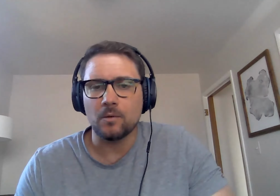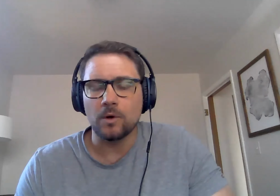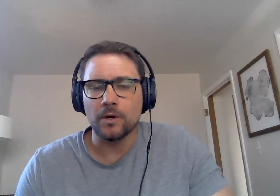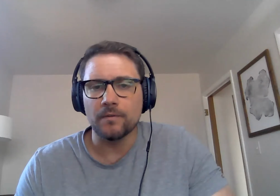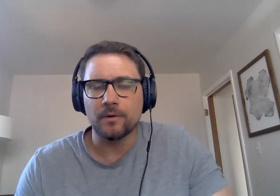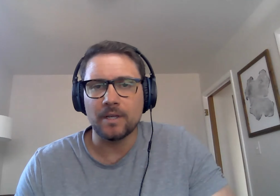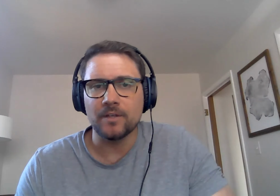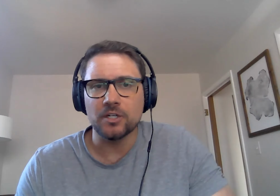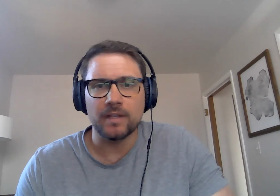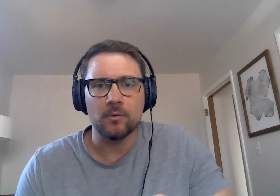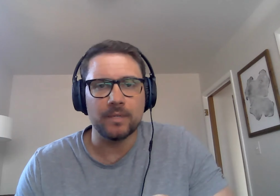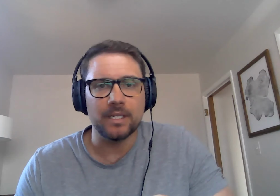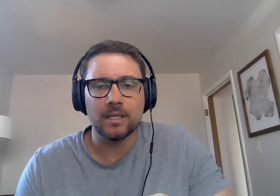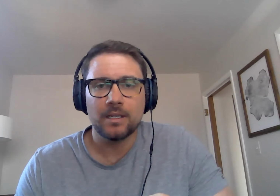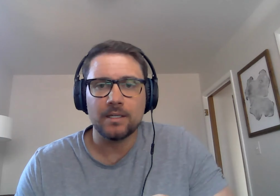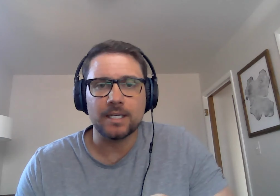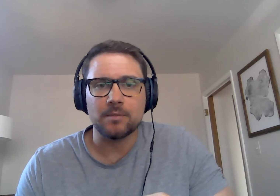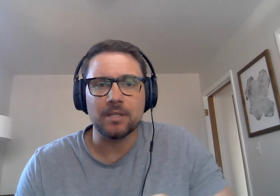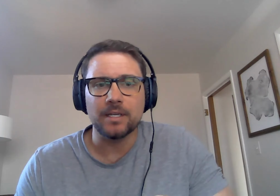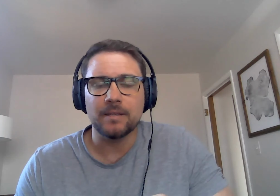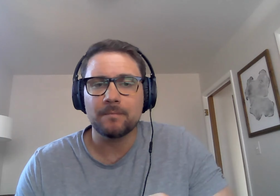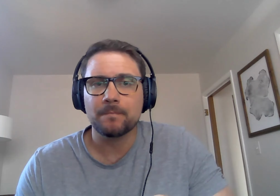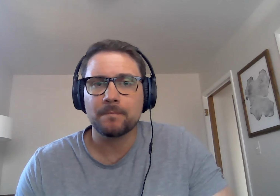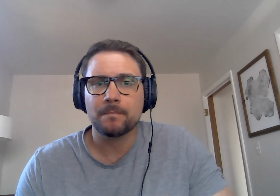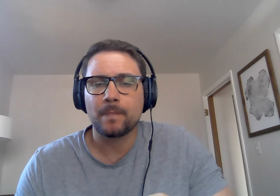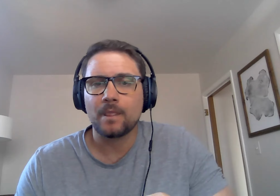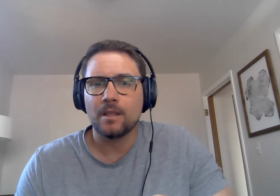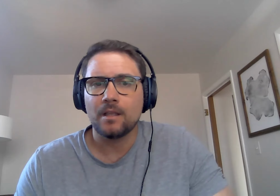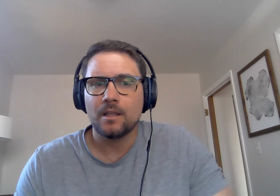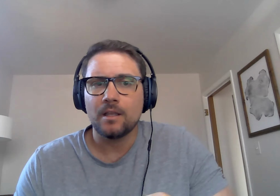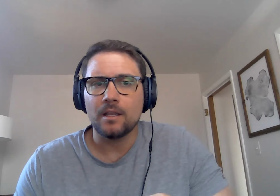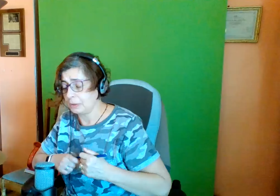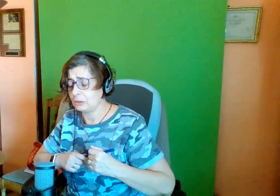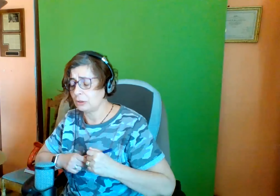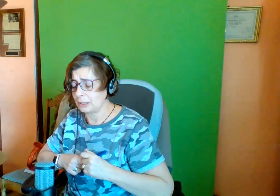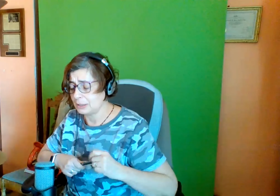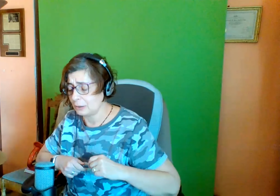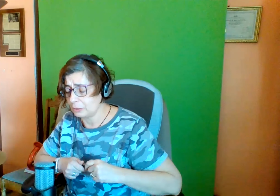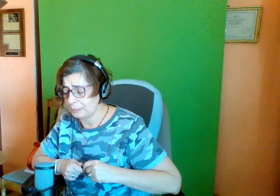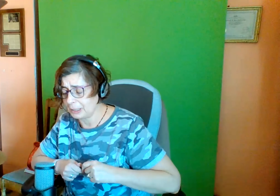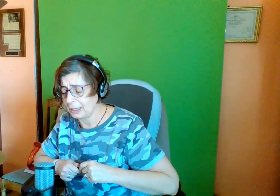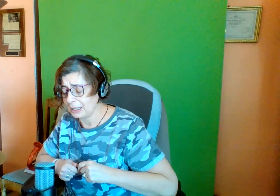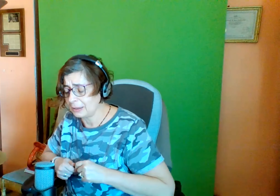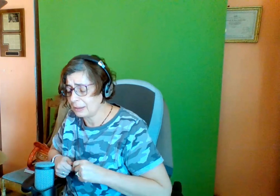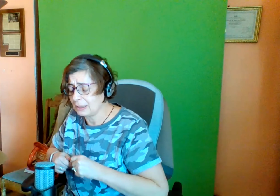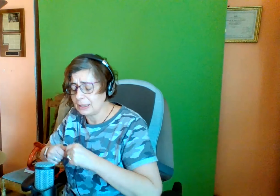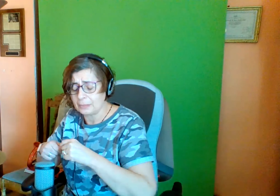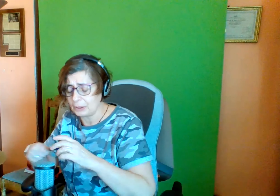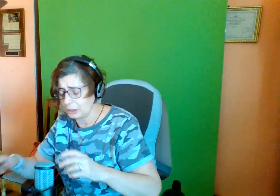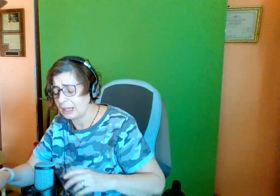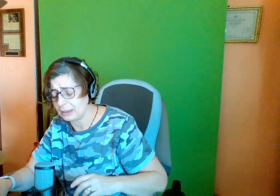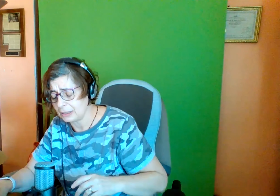with a word for my vision, and that would be accessibility. Soy Craig y soy organizadora para la